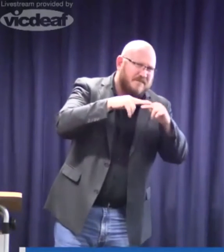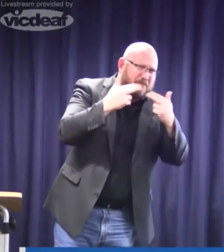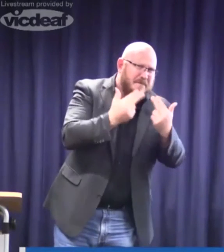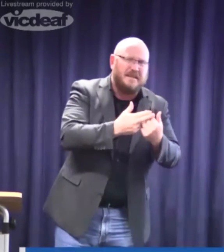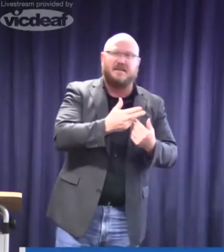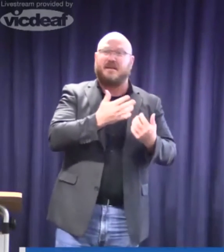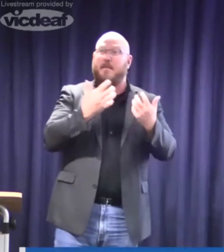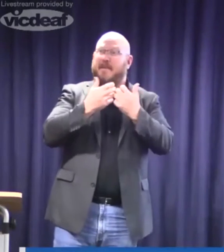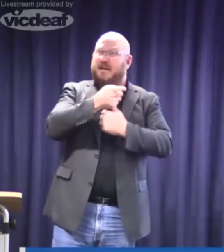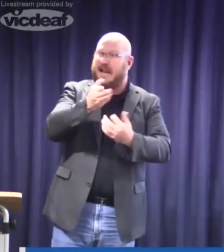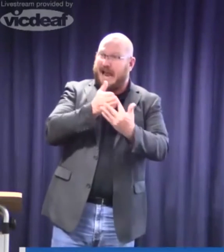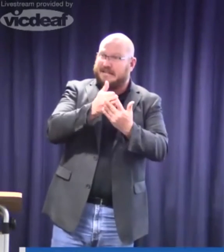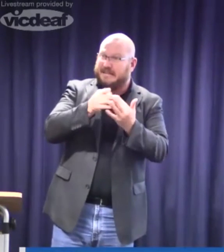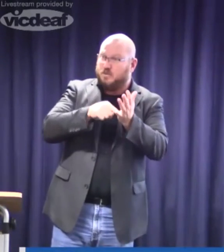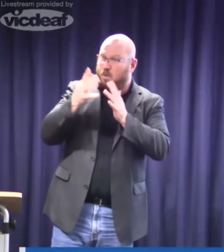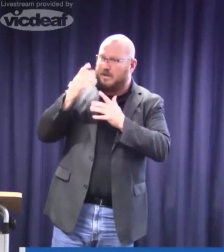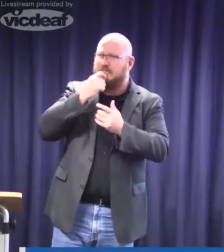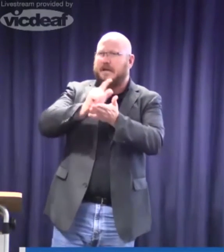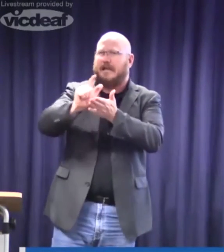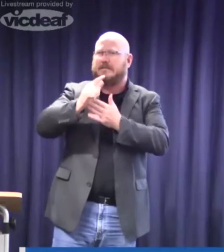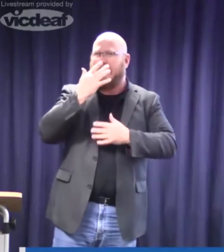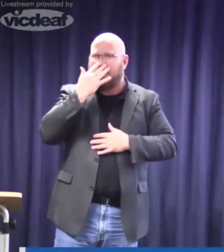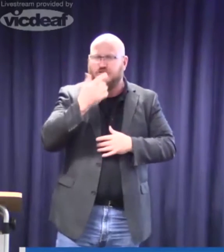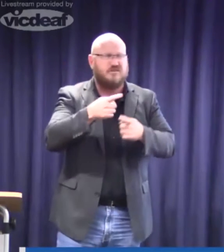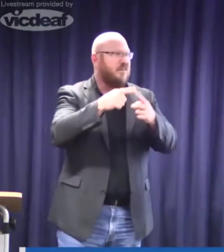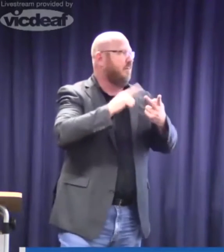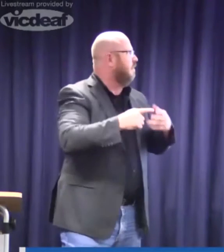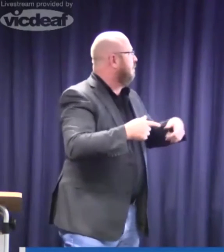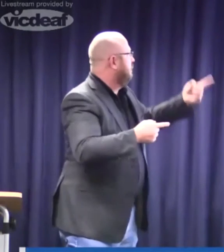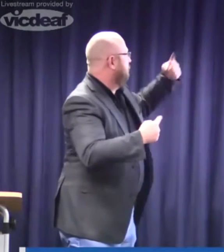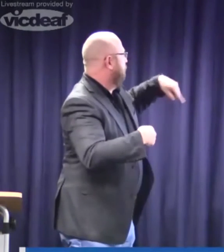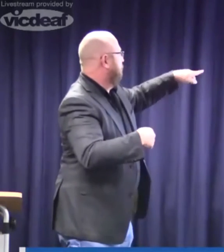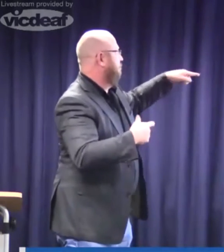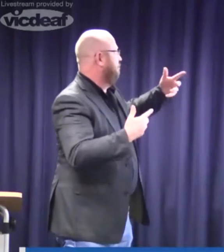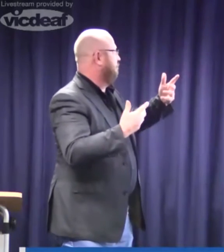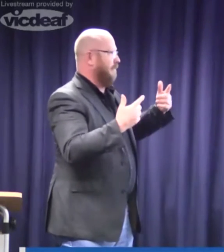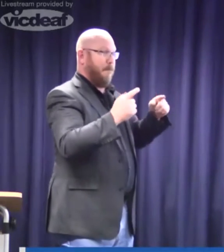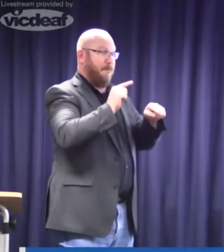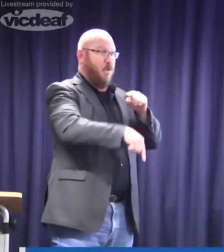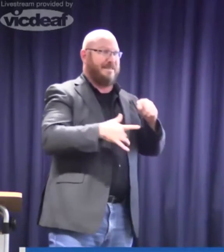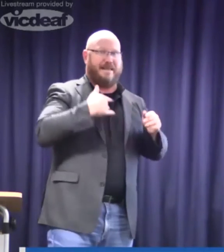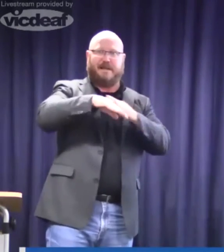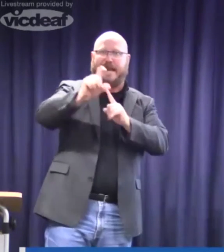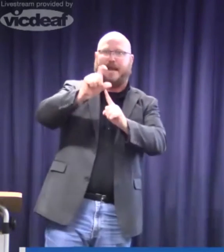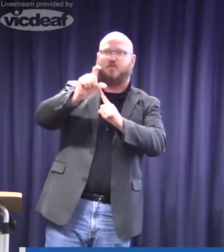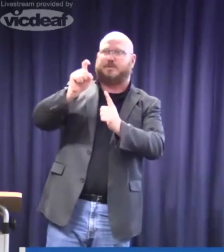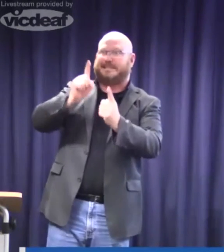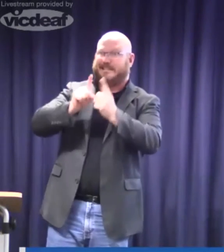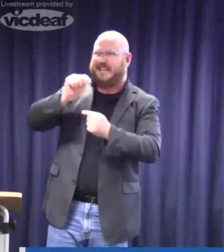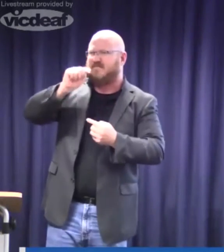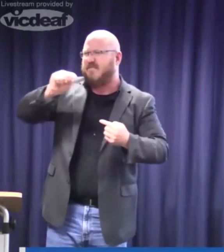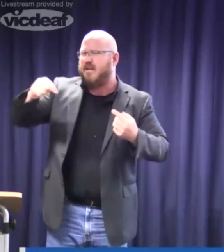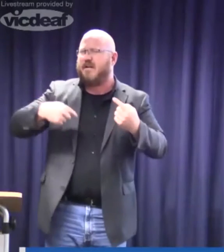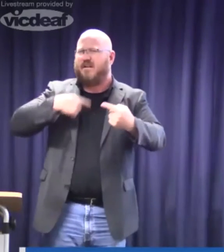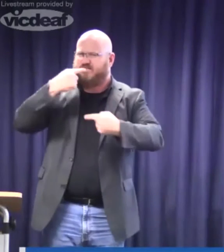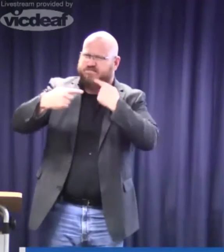We all understand that the deaf community is very broad. 95% of deaf people come from families that can